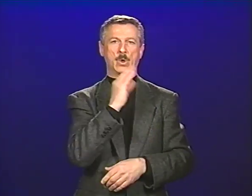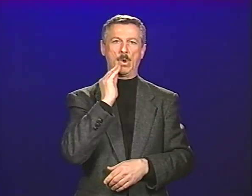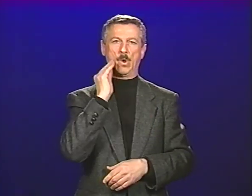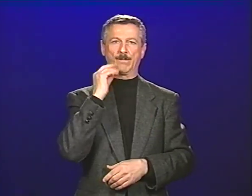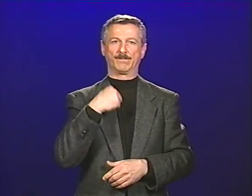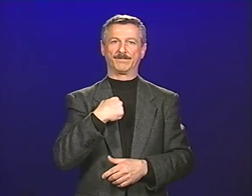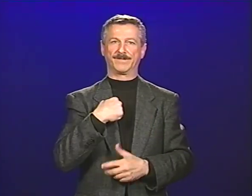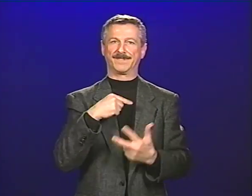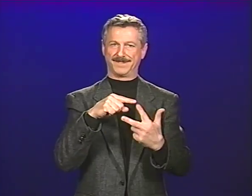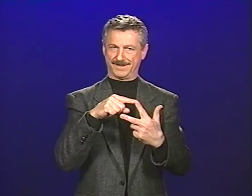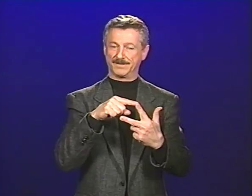get out of here.